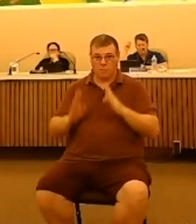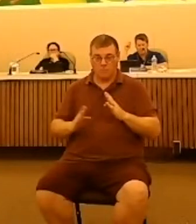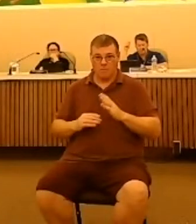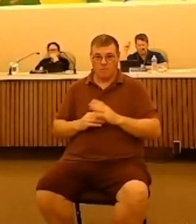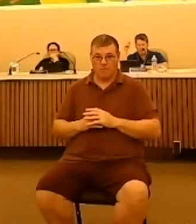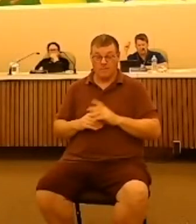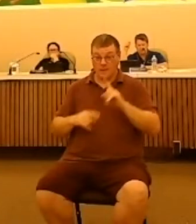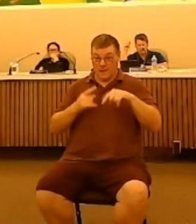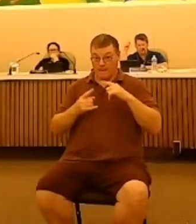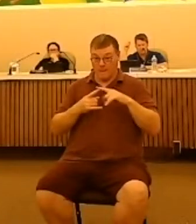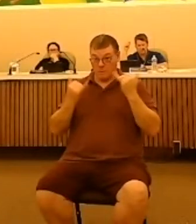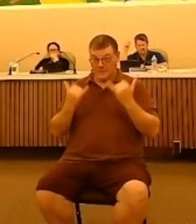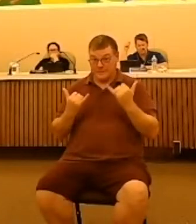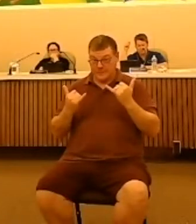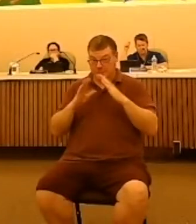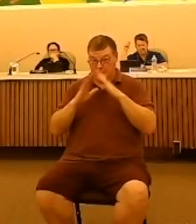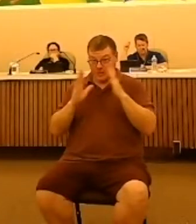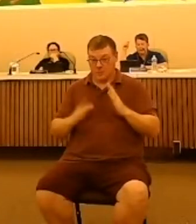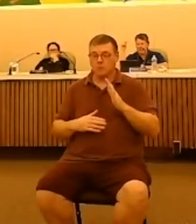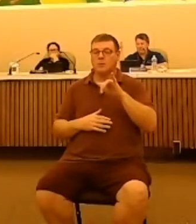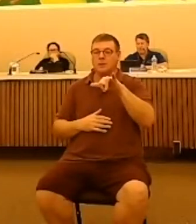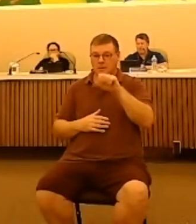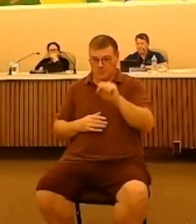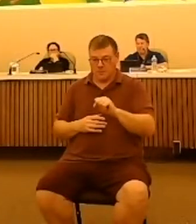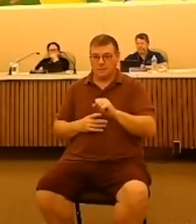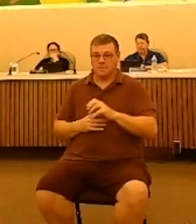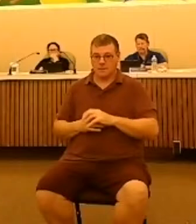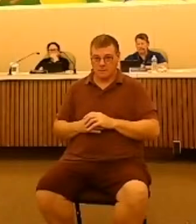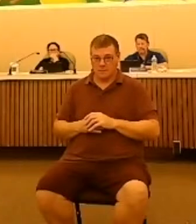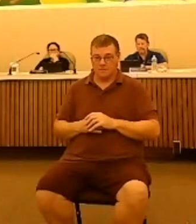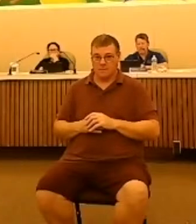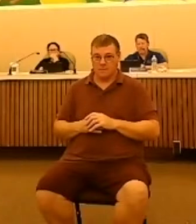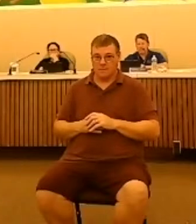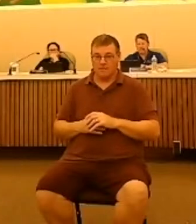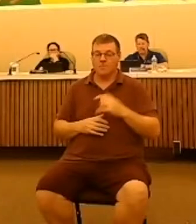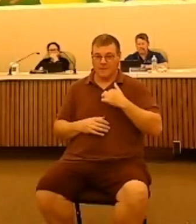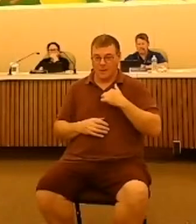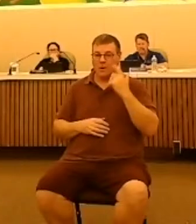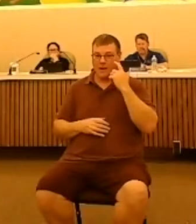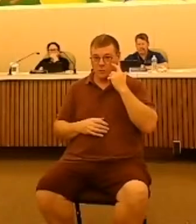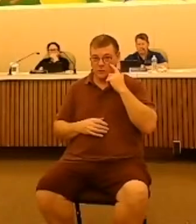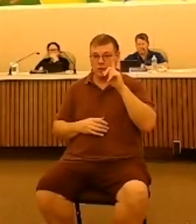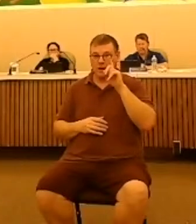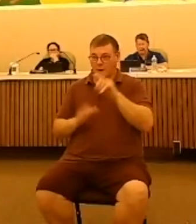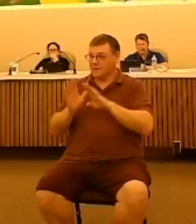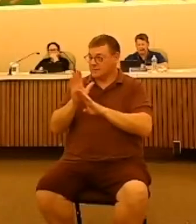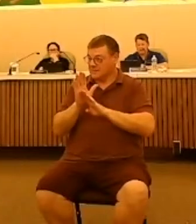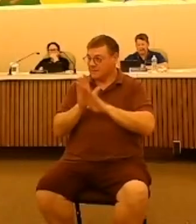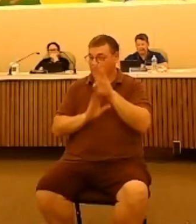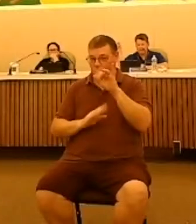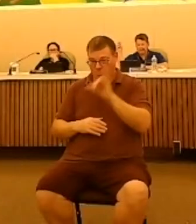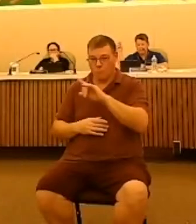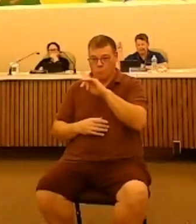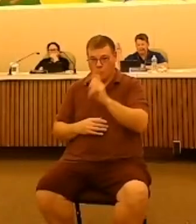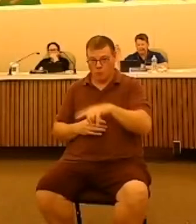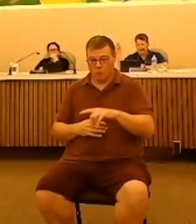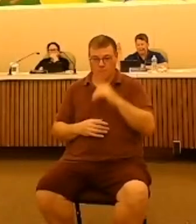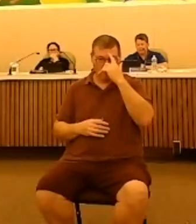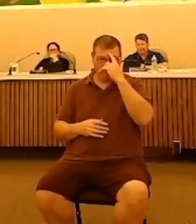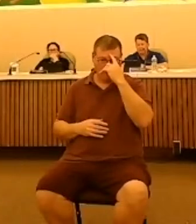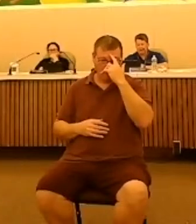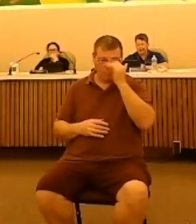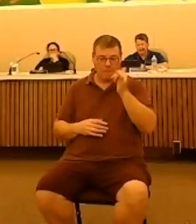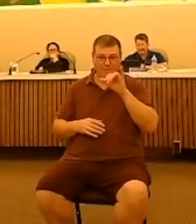about the existing houses. Yes, you Yeah, see the green? I was just asking the developers that question because